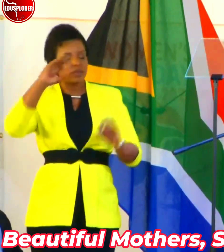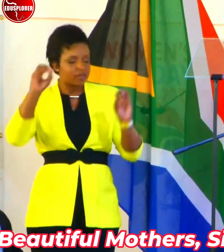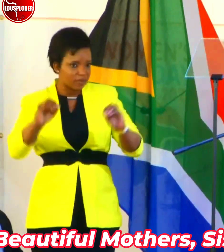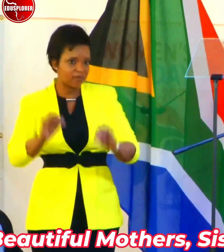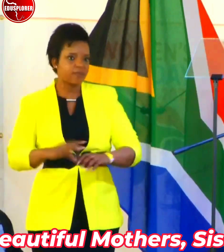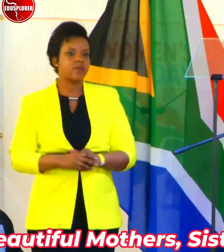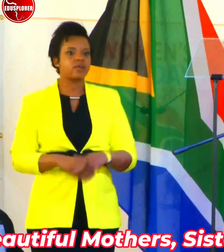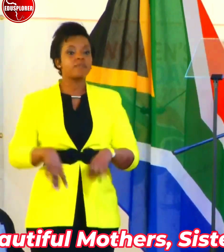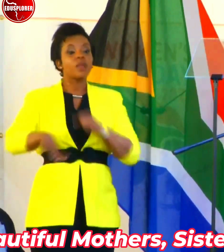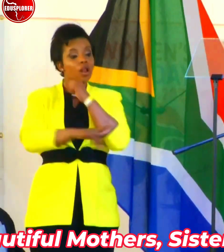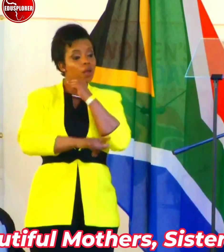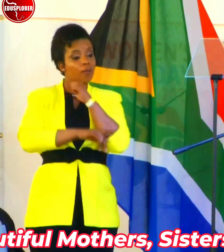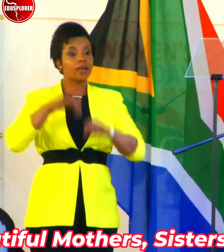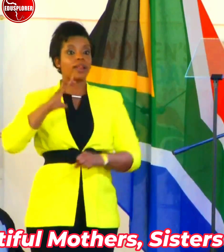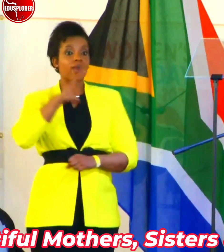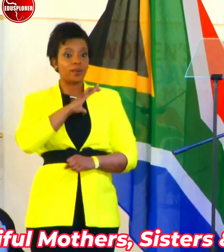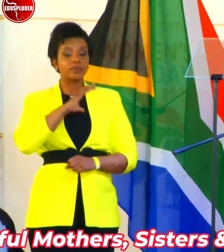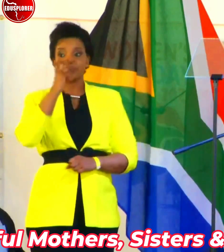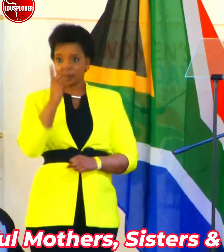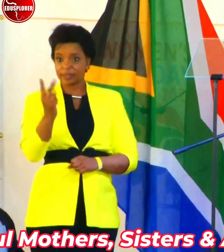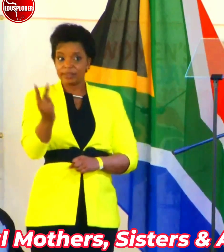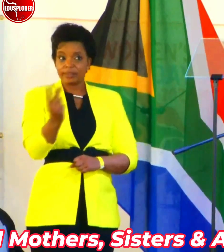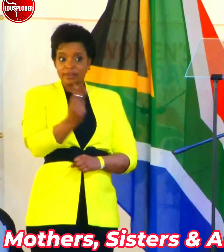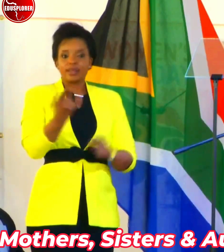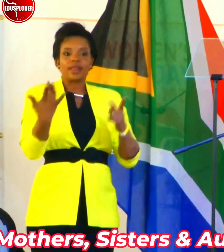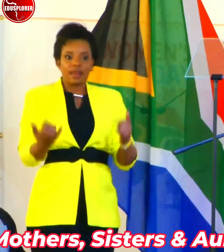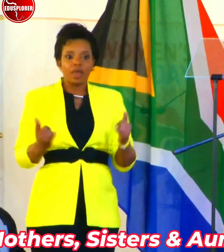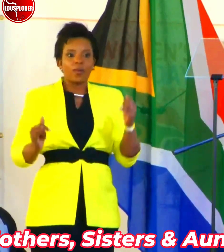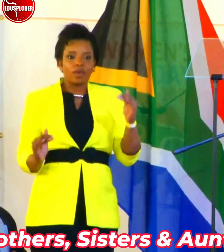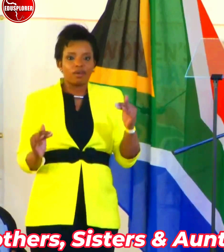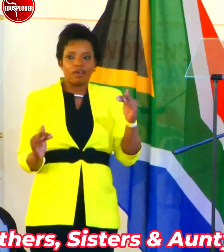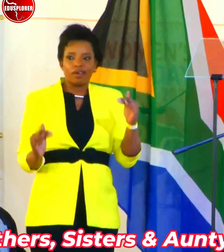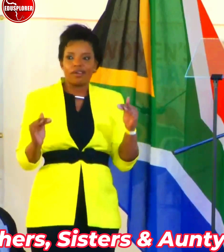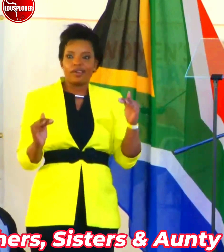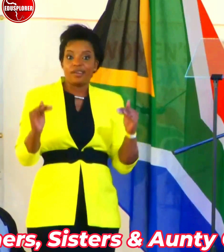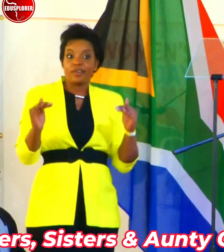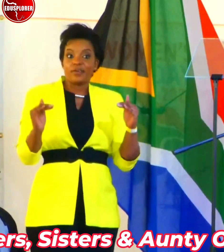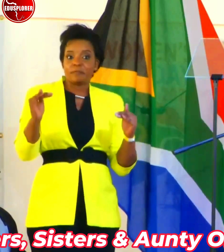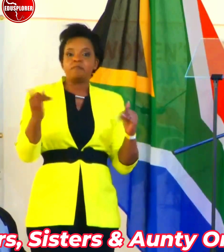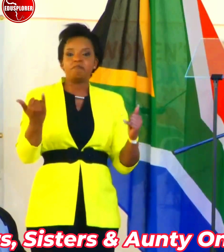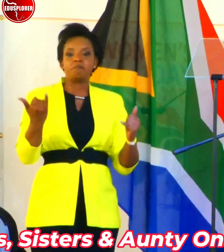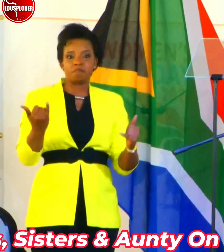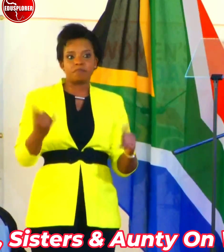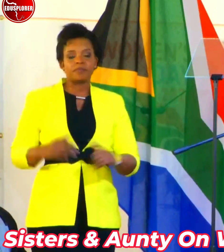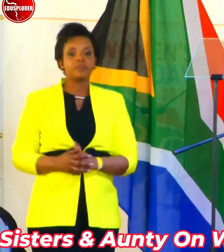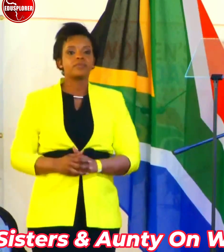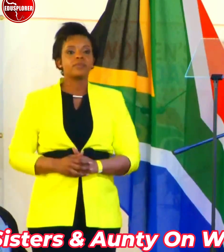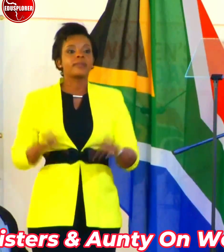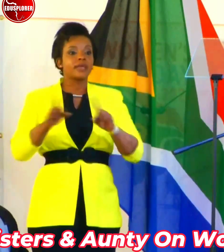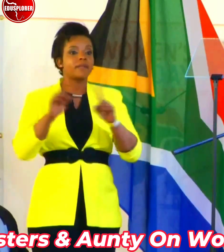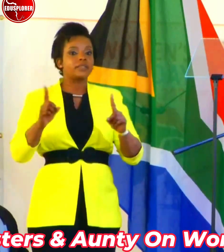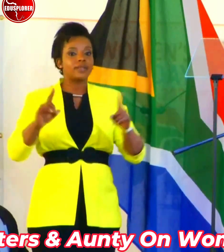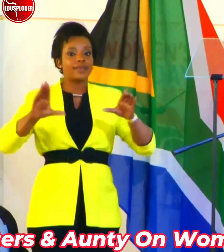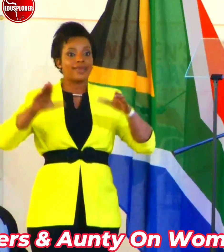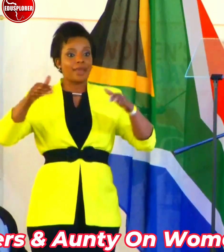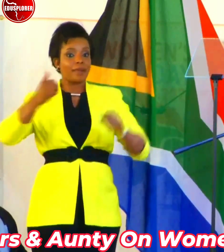local councils, we are getting closer and closer to gender parity. In the cabinet that